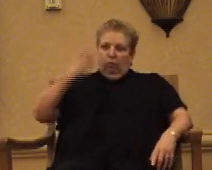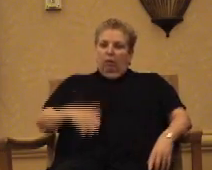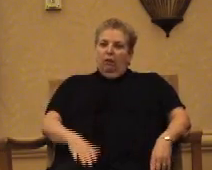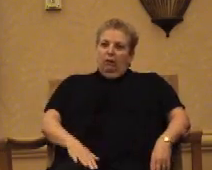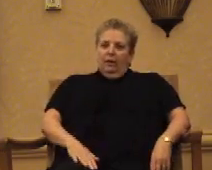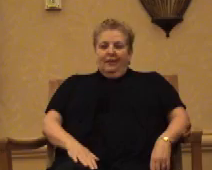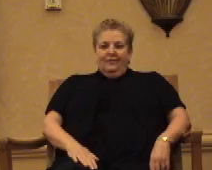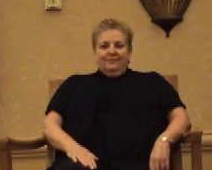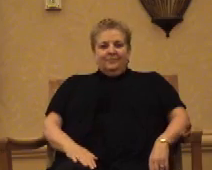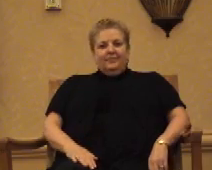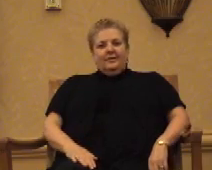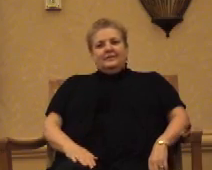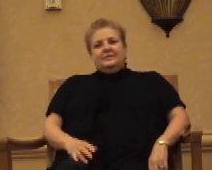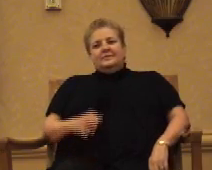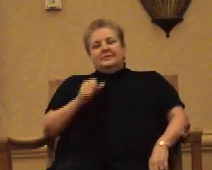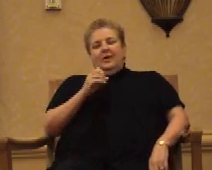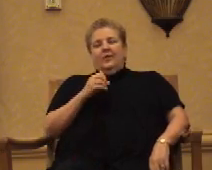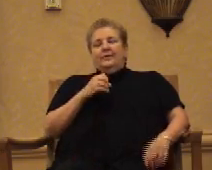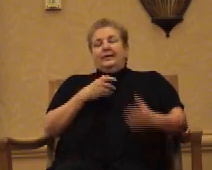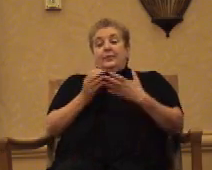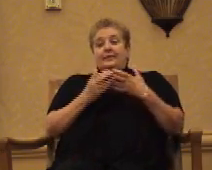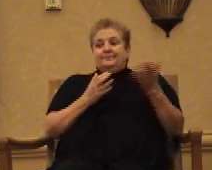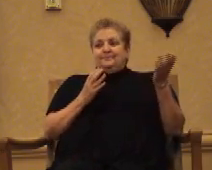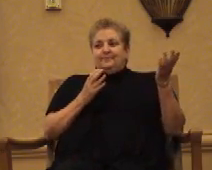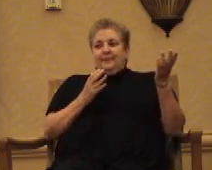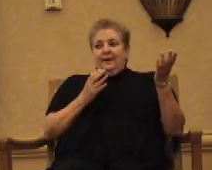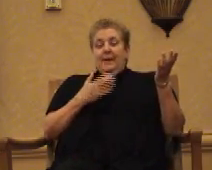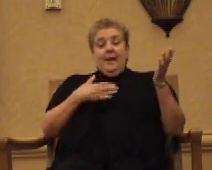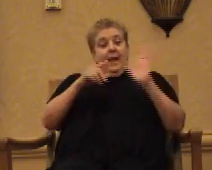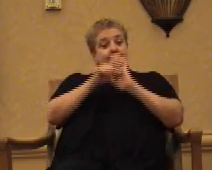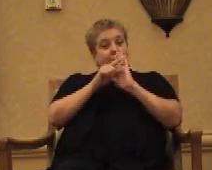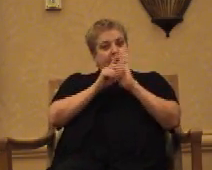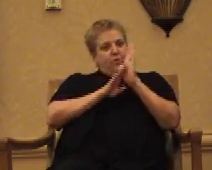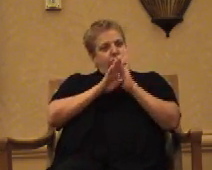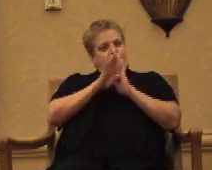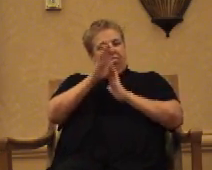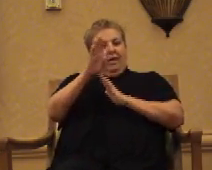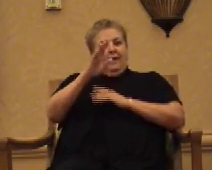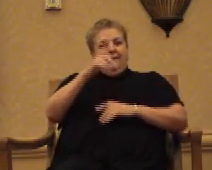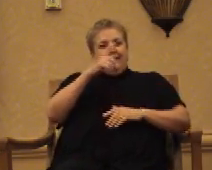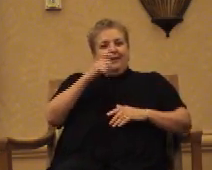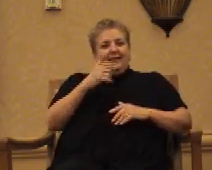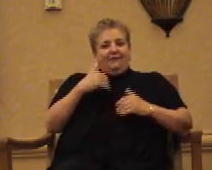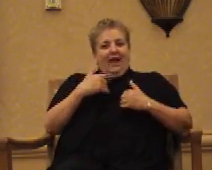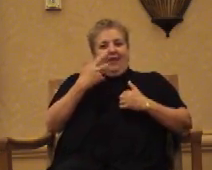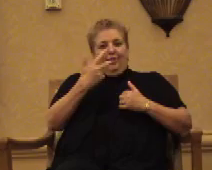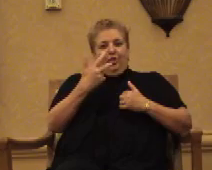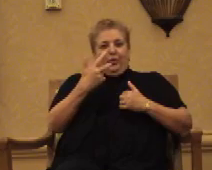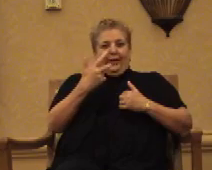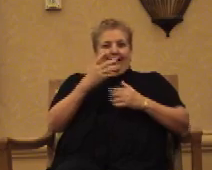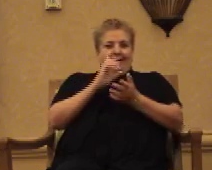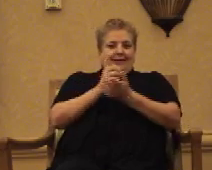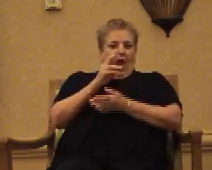got off that, and my grades are going up because I got 3 amphetamine doctors going. I